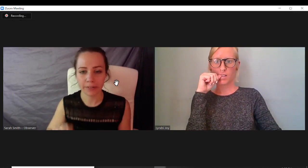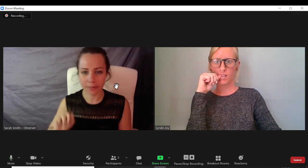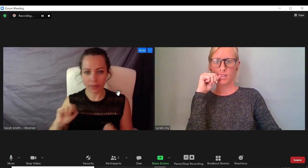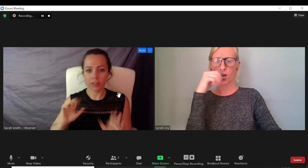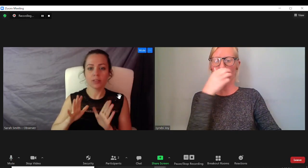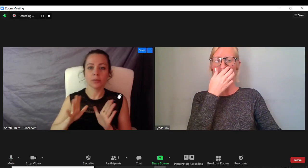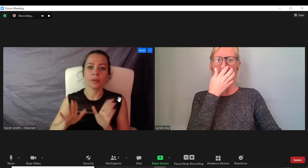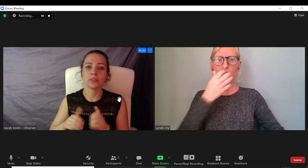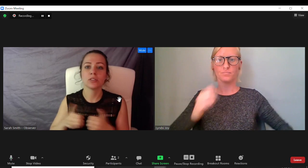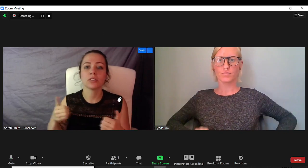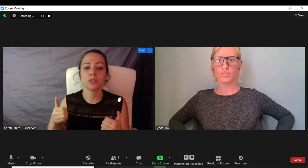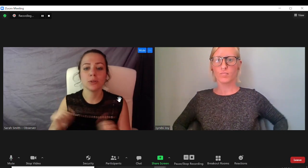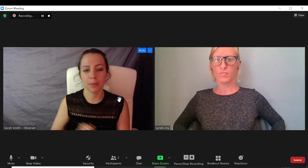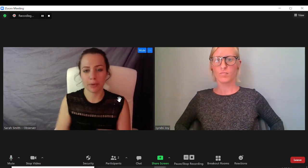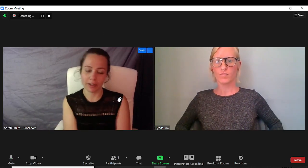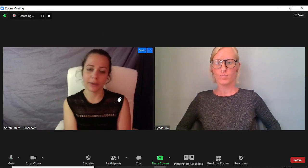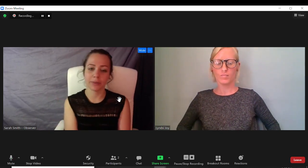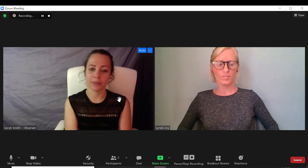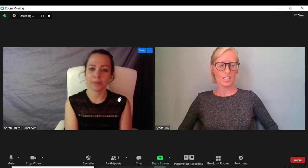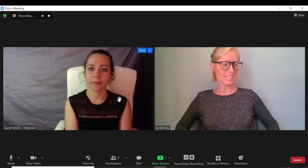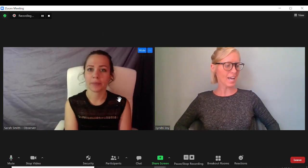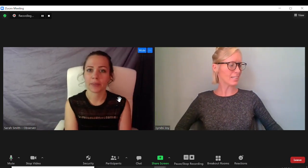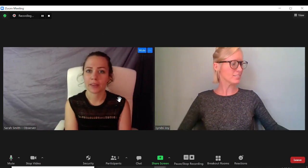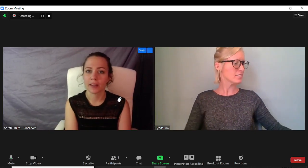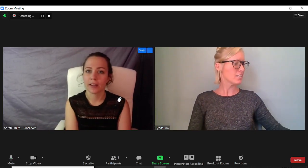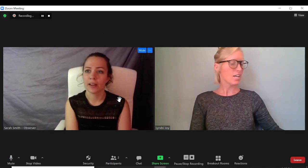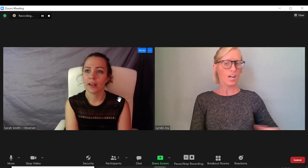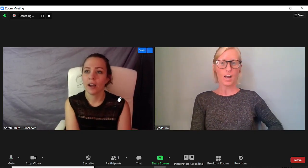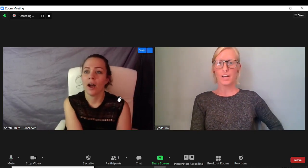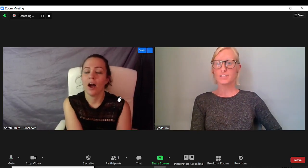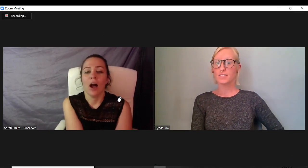debrief. Oh, that's good. 2 separate videos. Yeah.